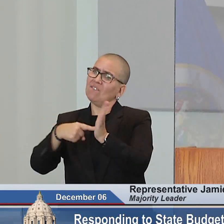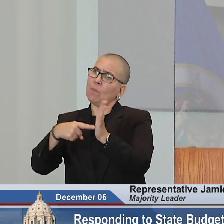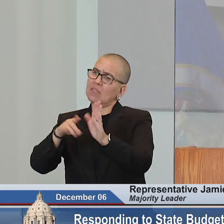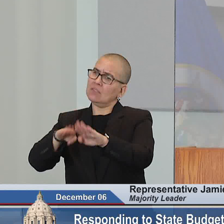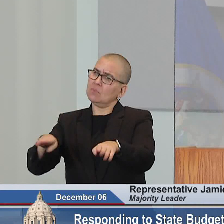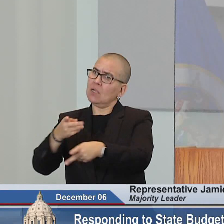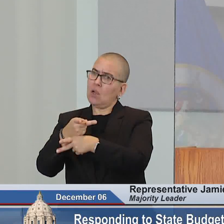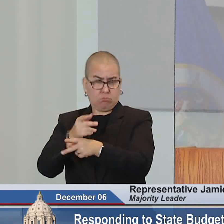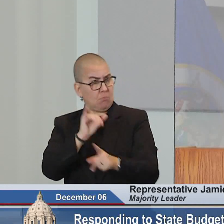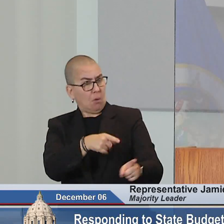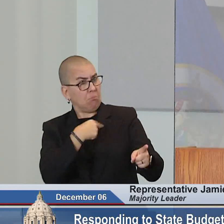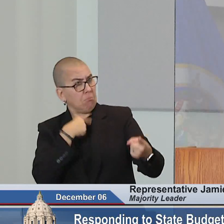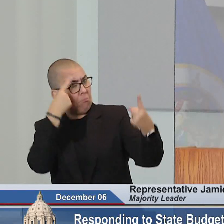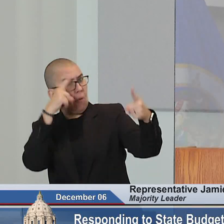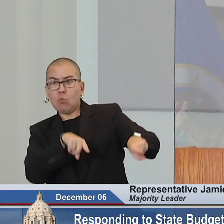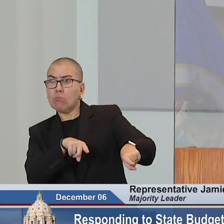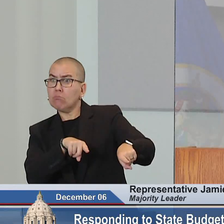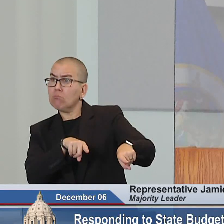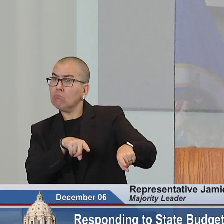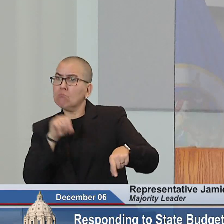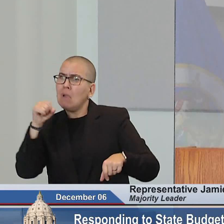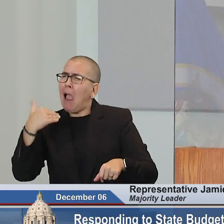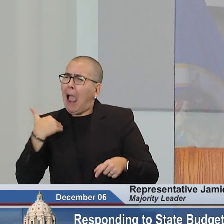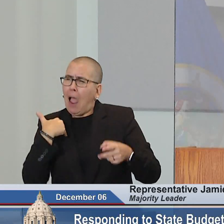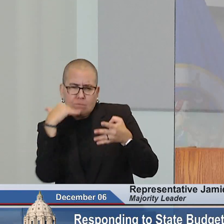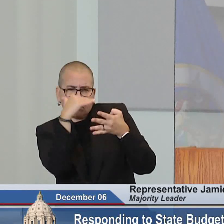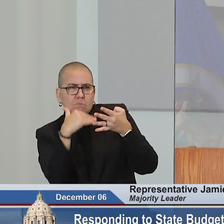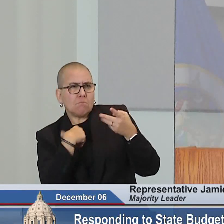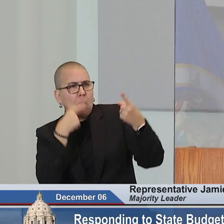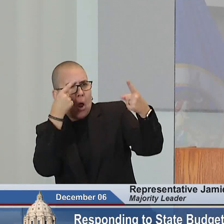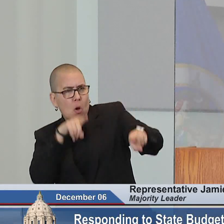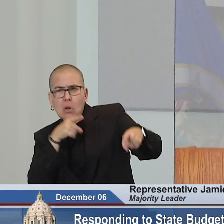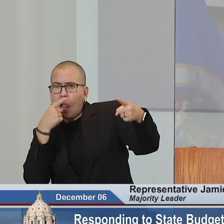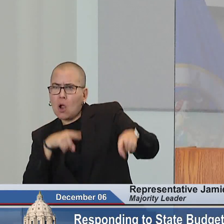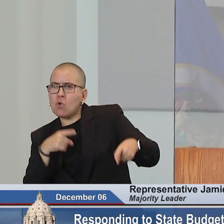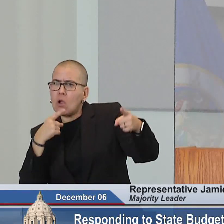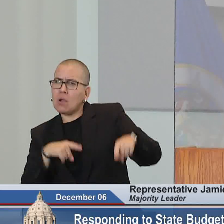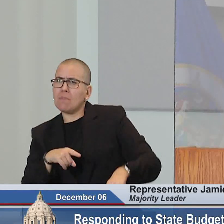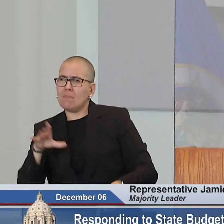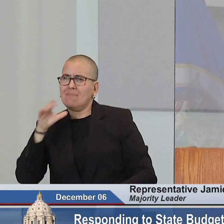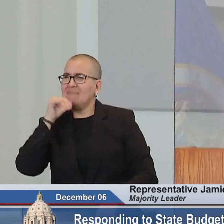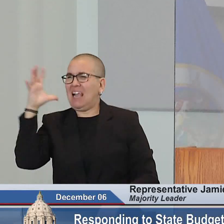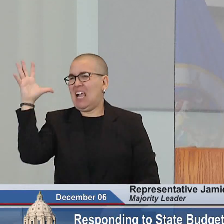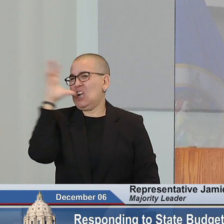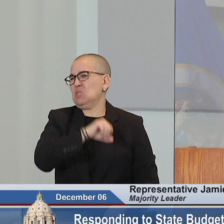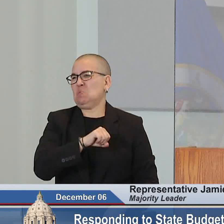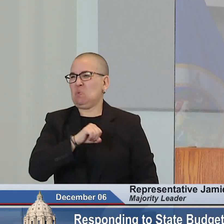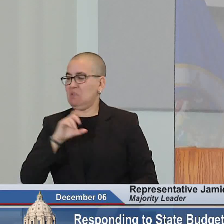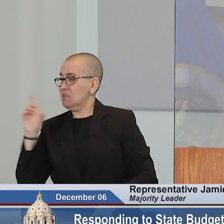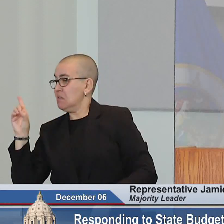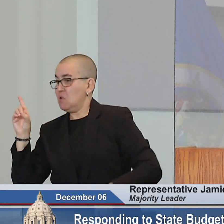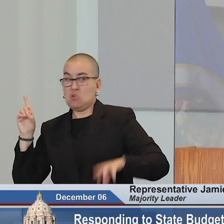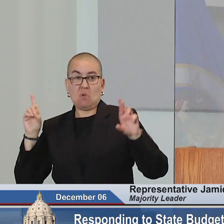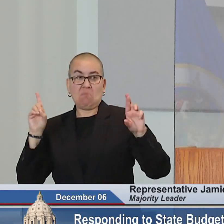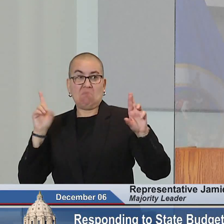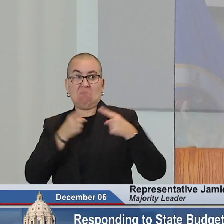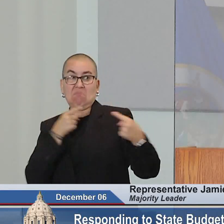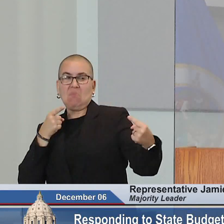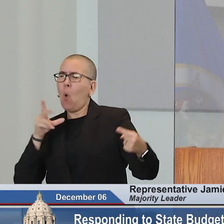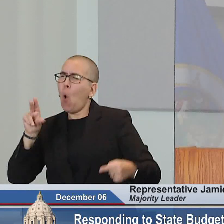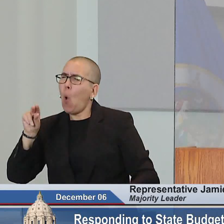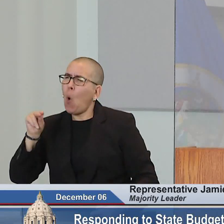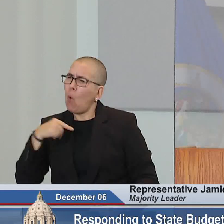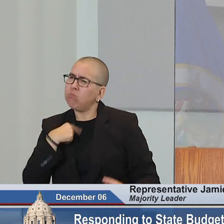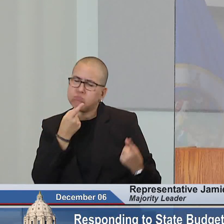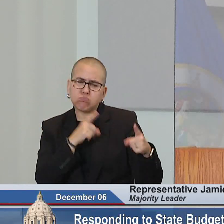areas where we're going to be able to agree. And I don't think we should assume that we're not going to get bipartisan agreement on the areas that we're working together. I think